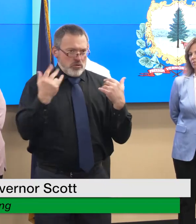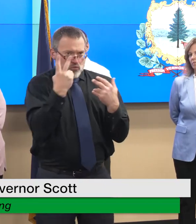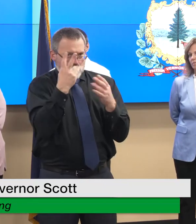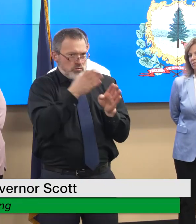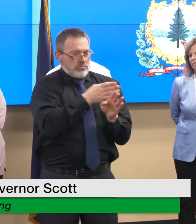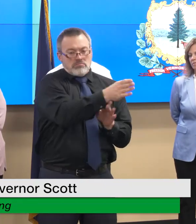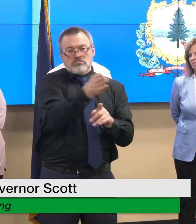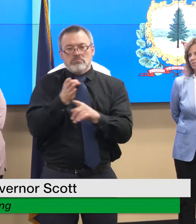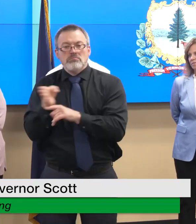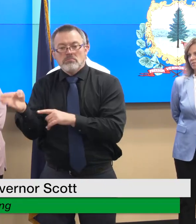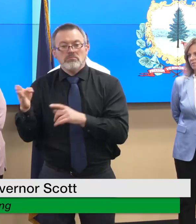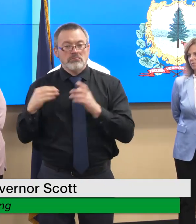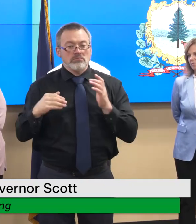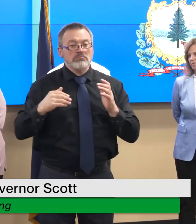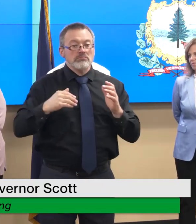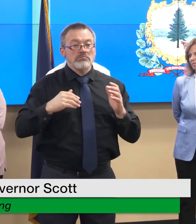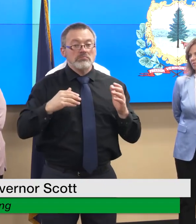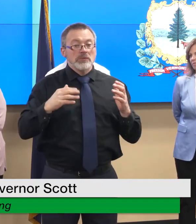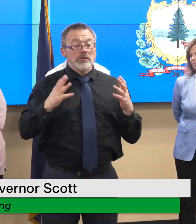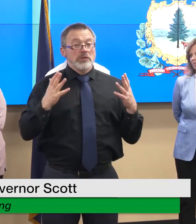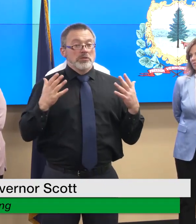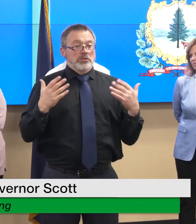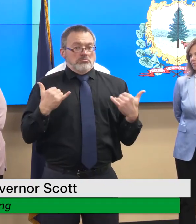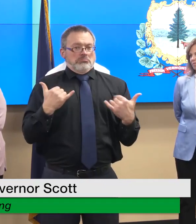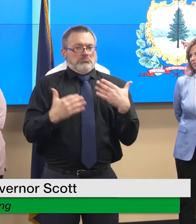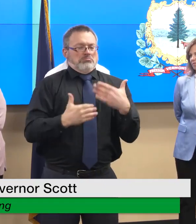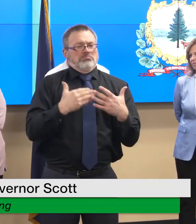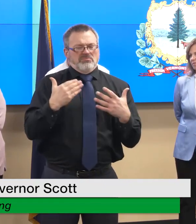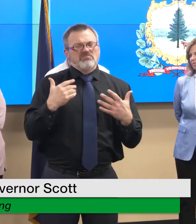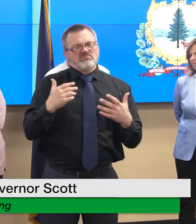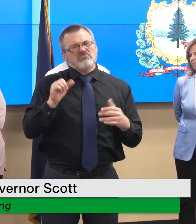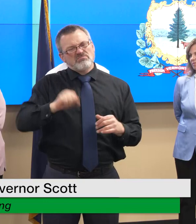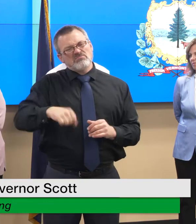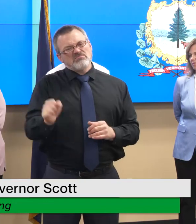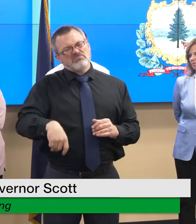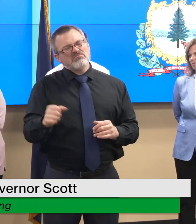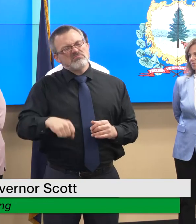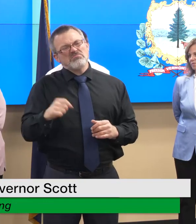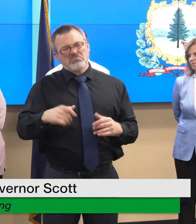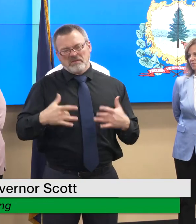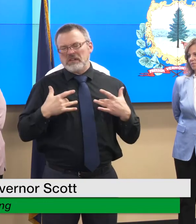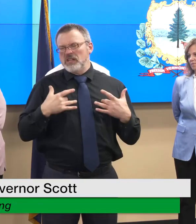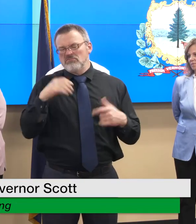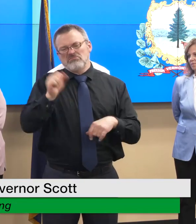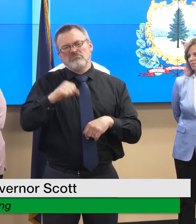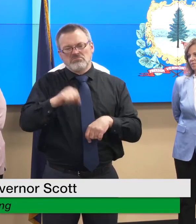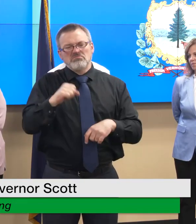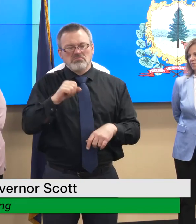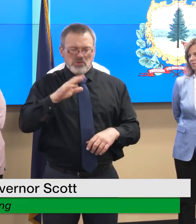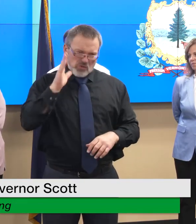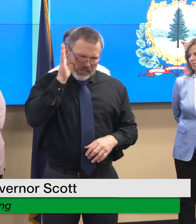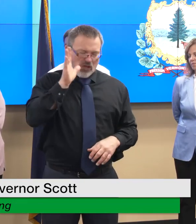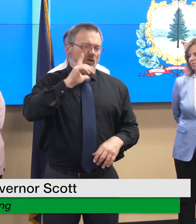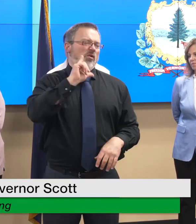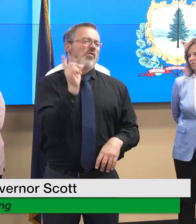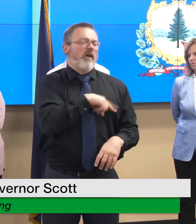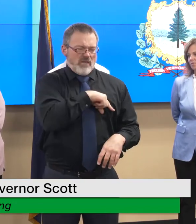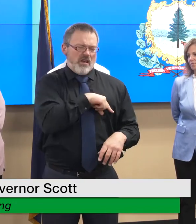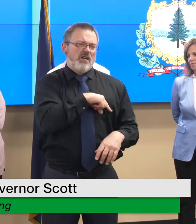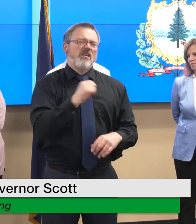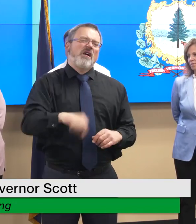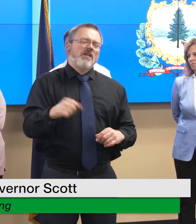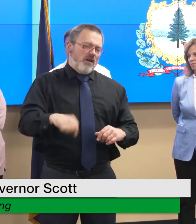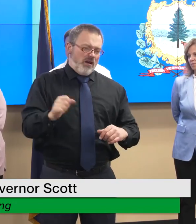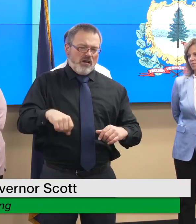data collected, we believe there's a strong case for a major disaster declaration. The next step is to